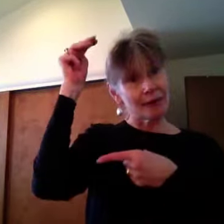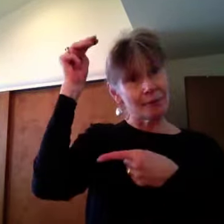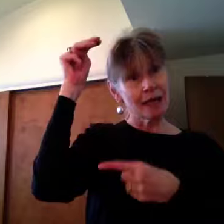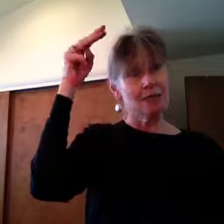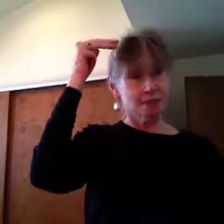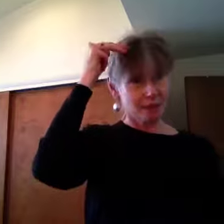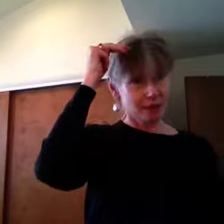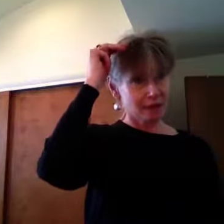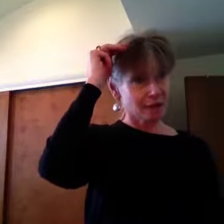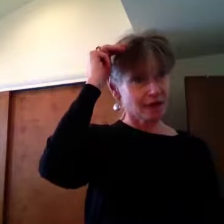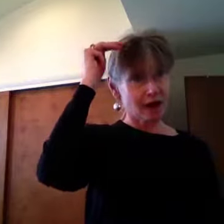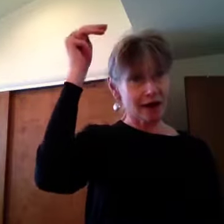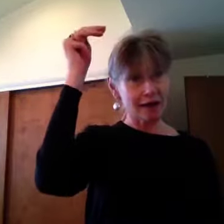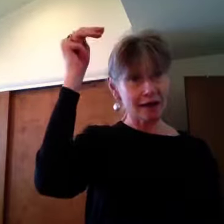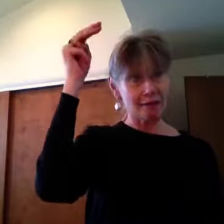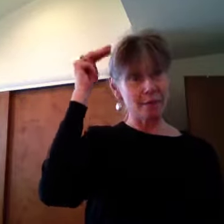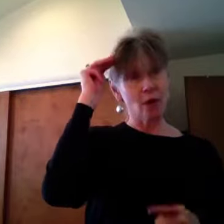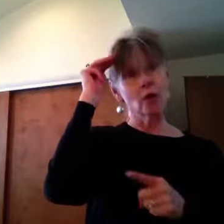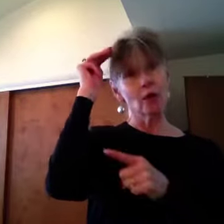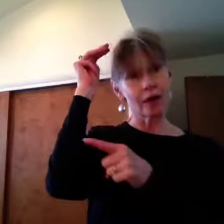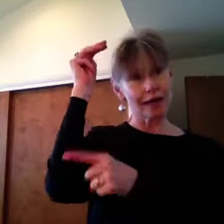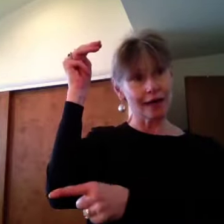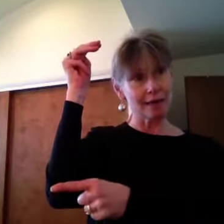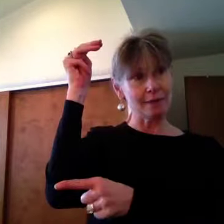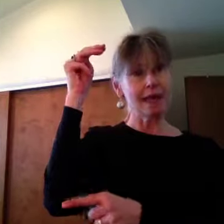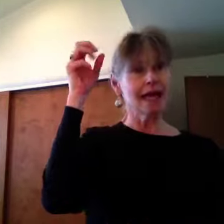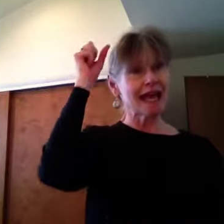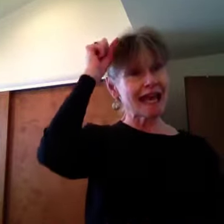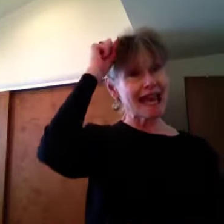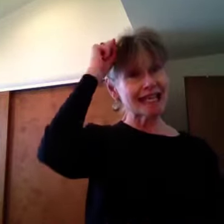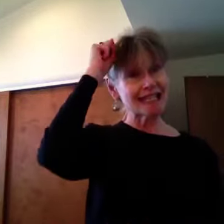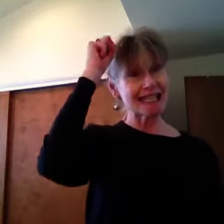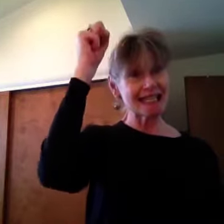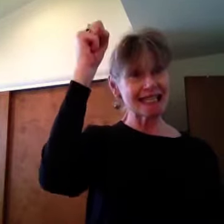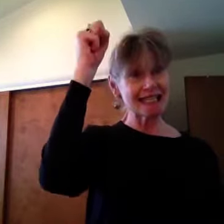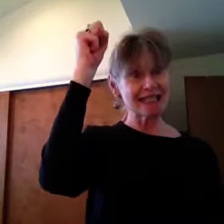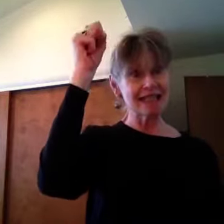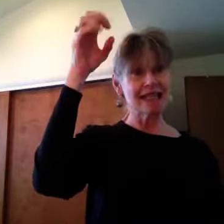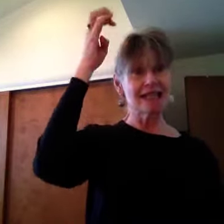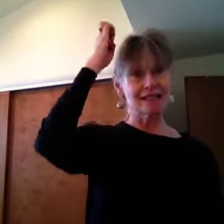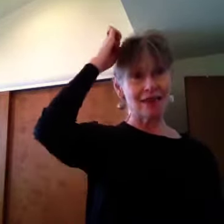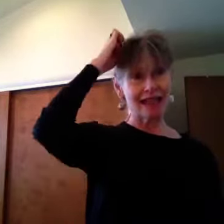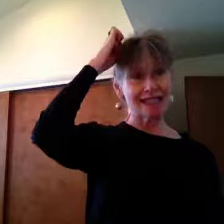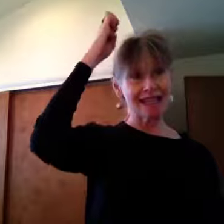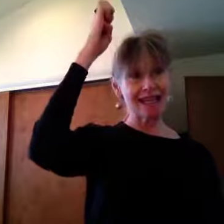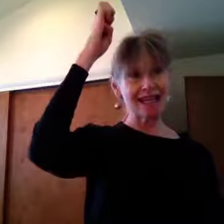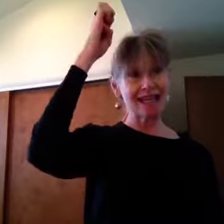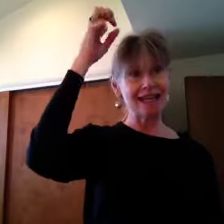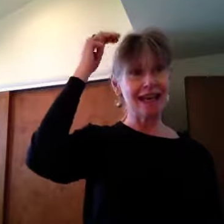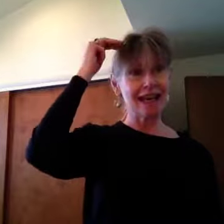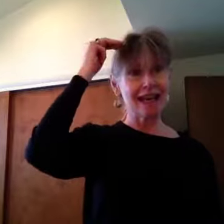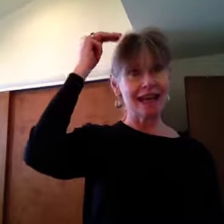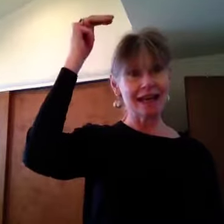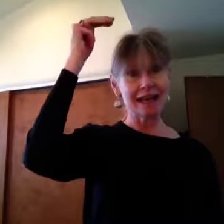him, so we've got him or him, and his. So that's he,